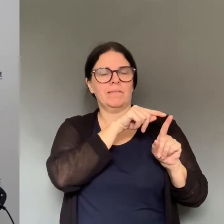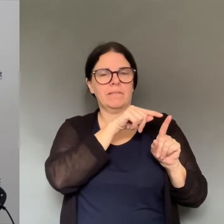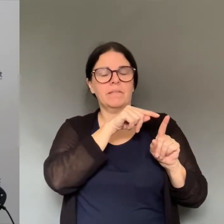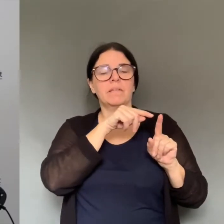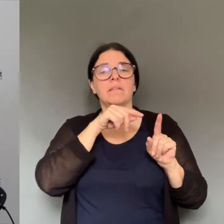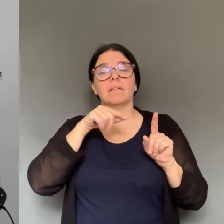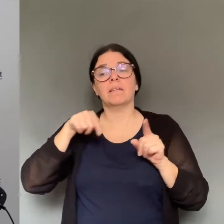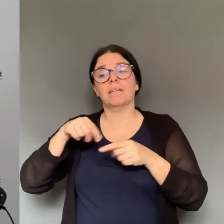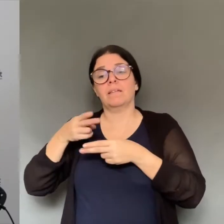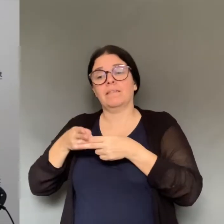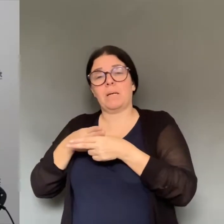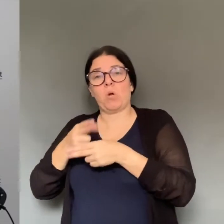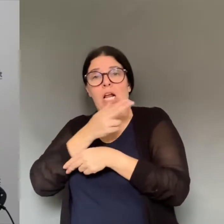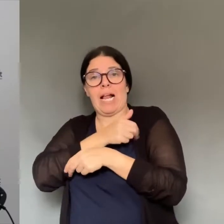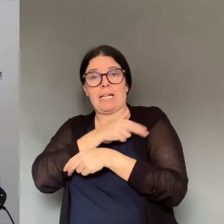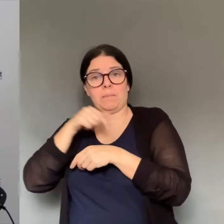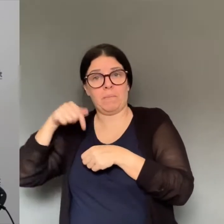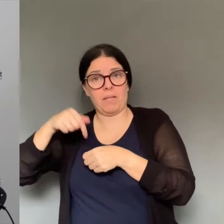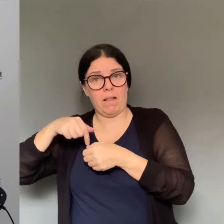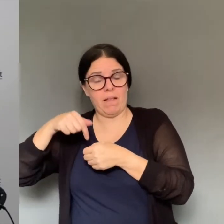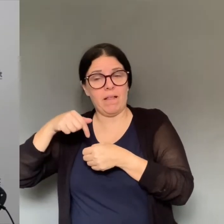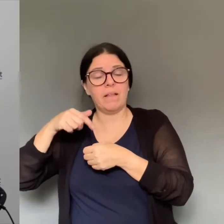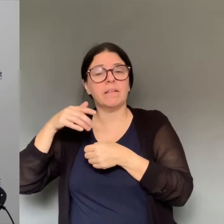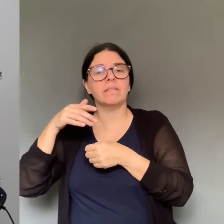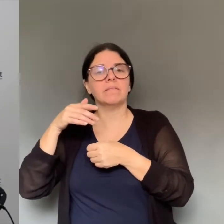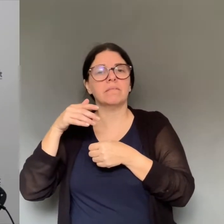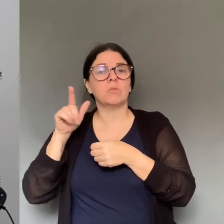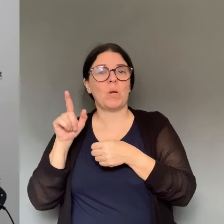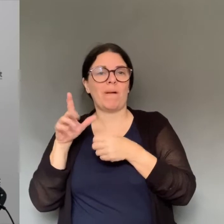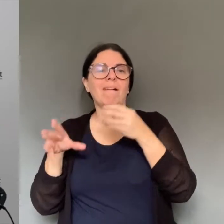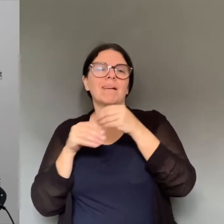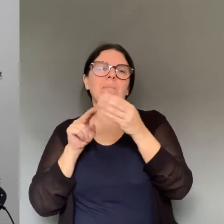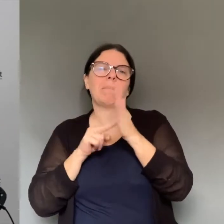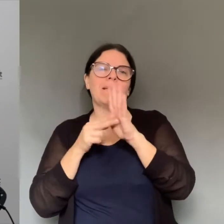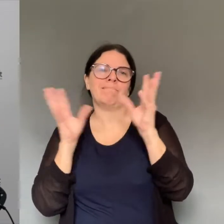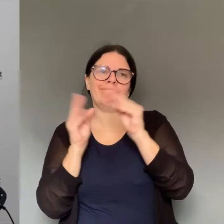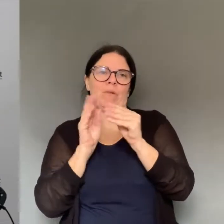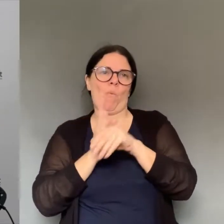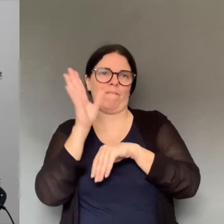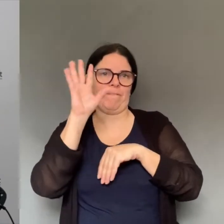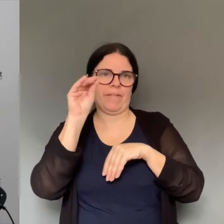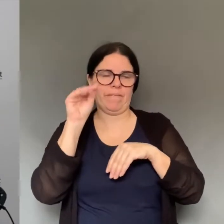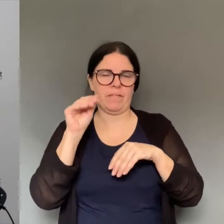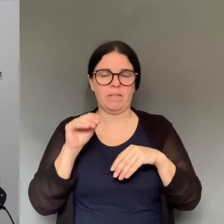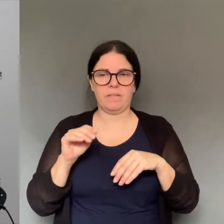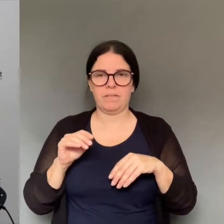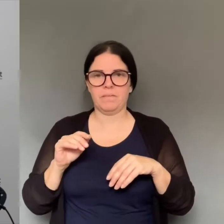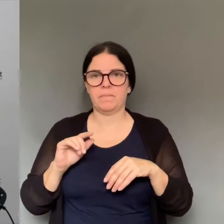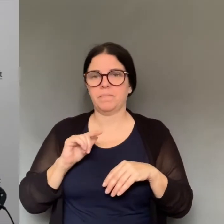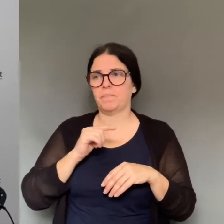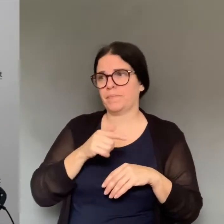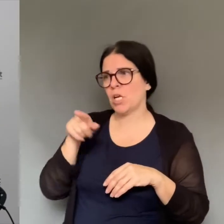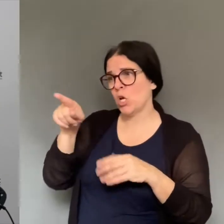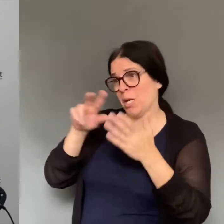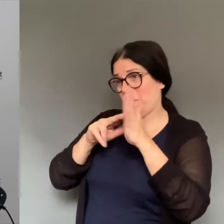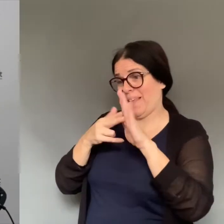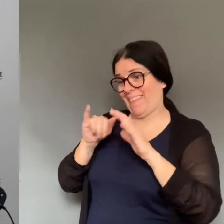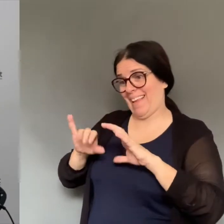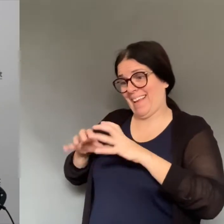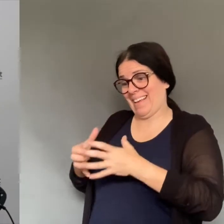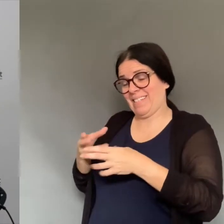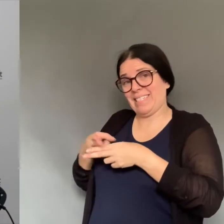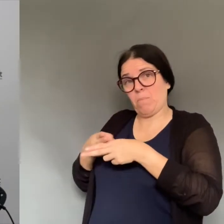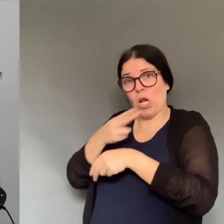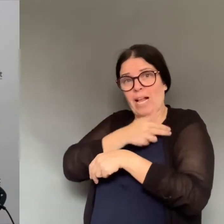But the ones in the field hospital, they were transferred not necessarily because they need inpatient care, but to relieve